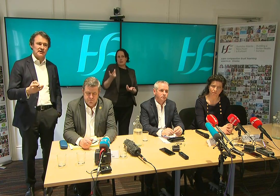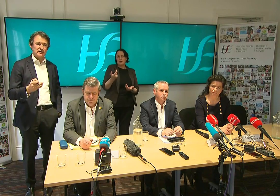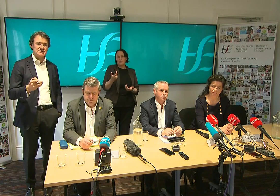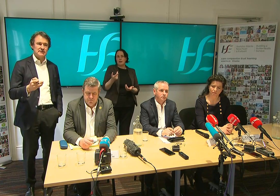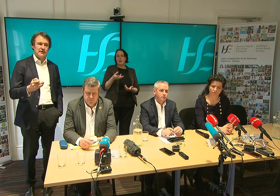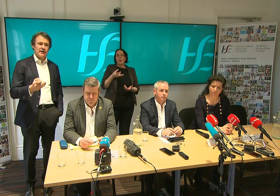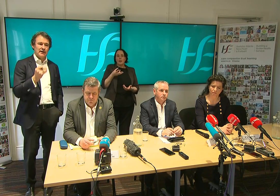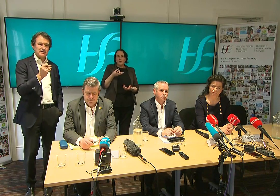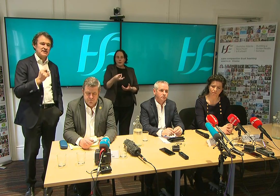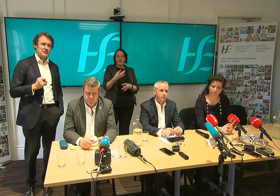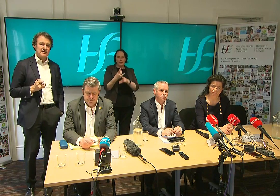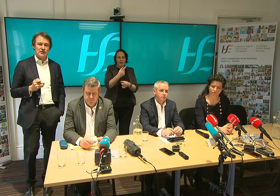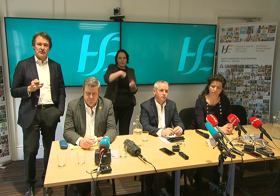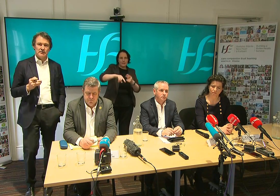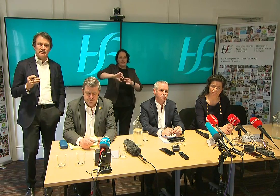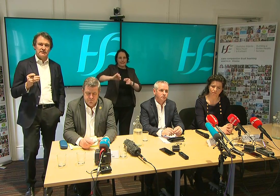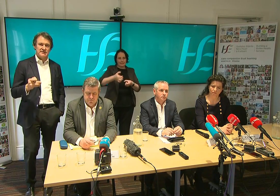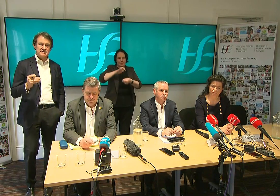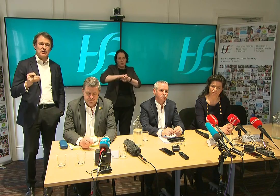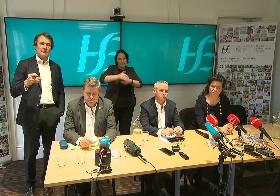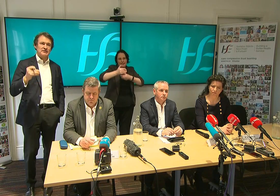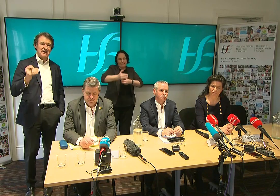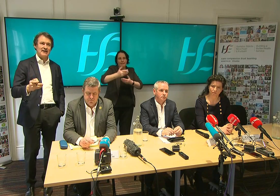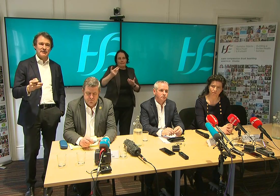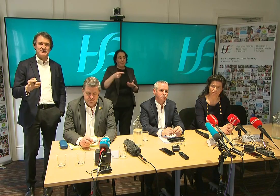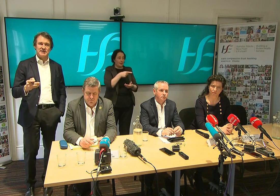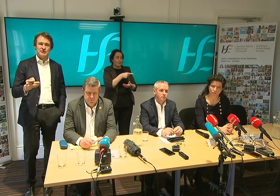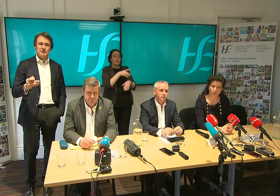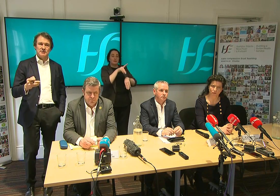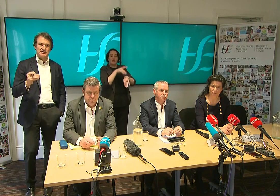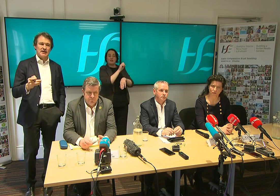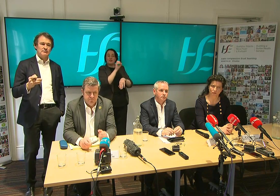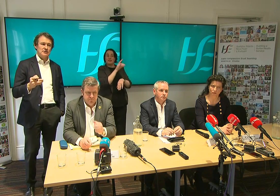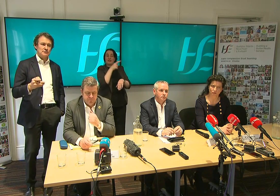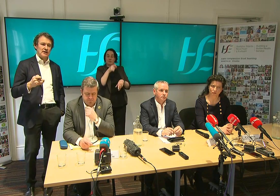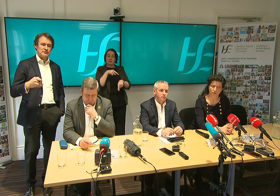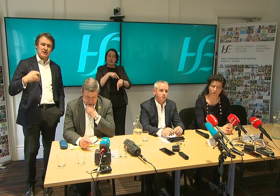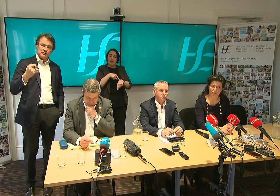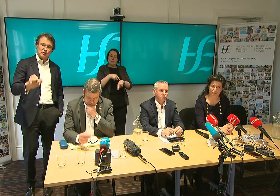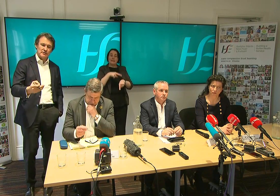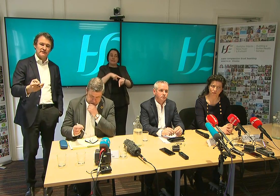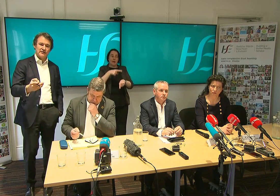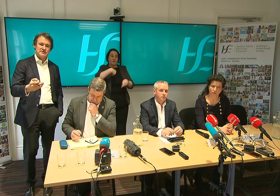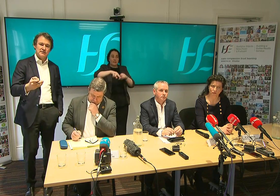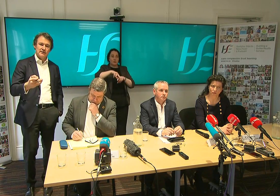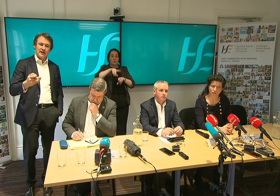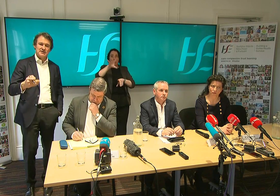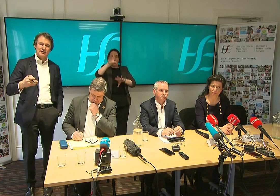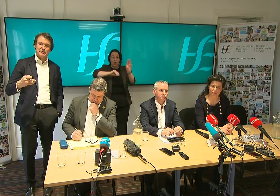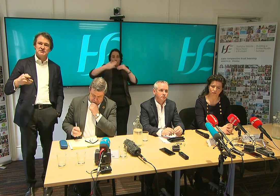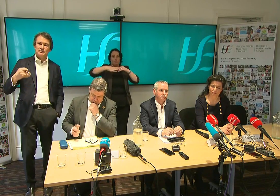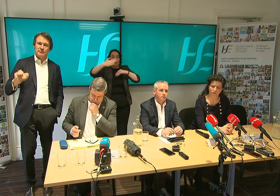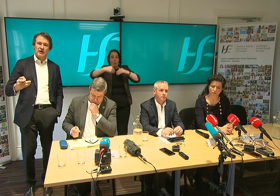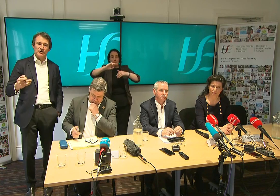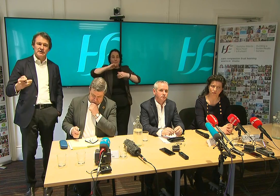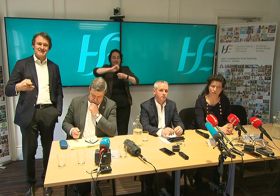to contain this. And as Sarah said earlier, this is all about time at this stage. Time to allow us to learn more about the virus and to